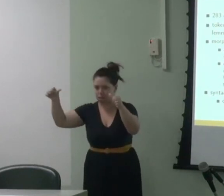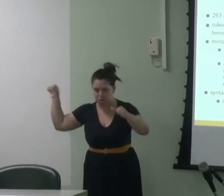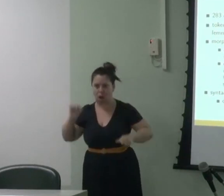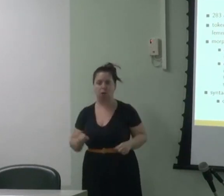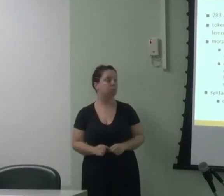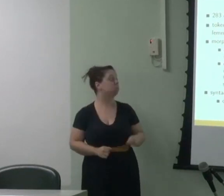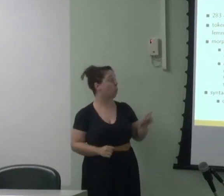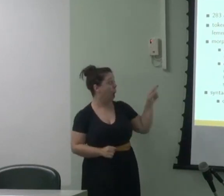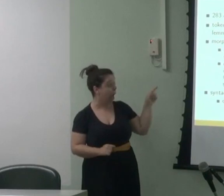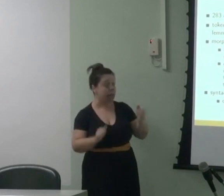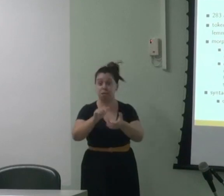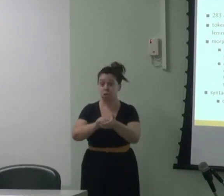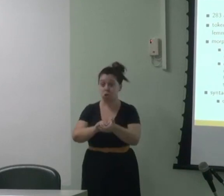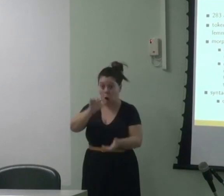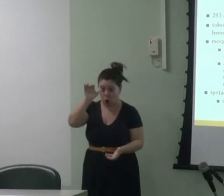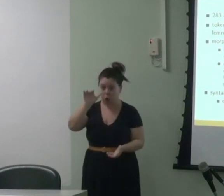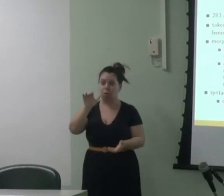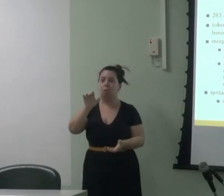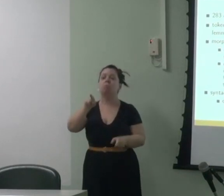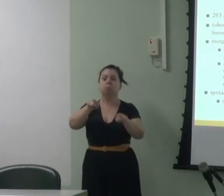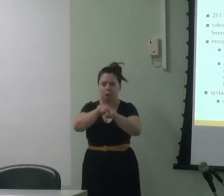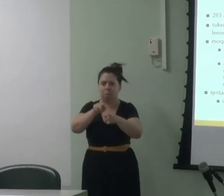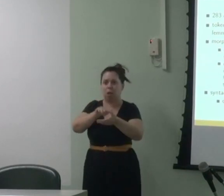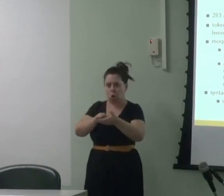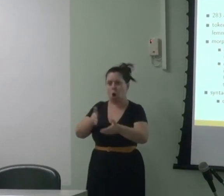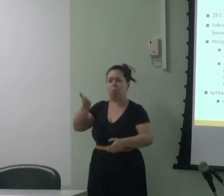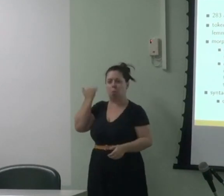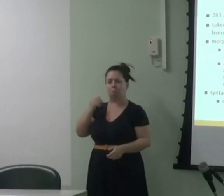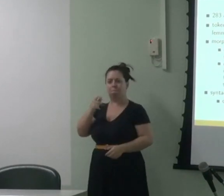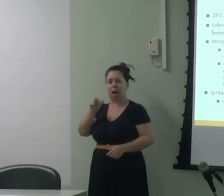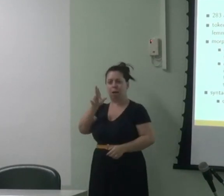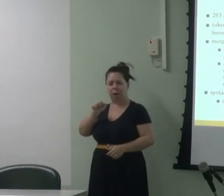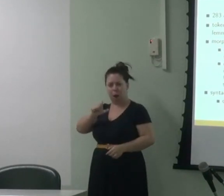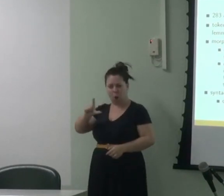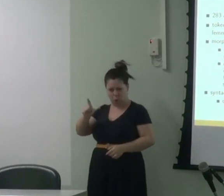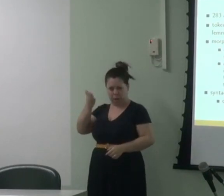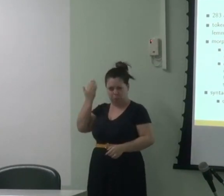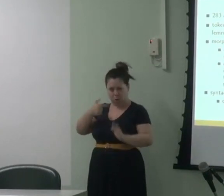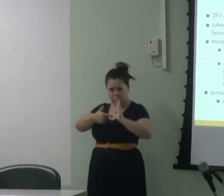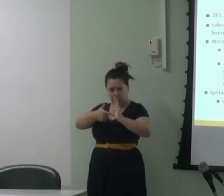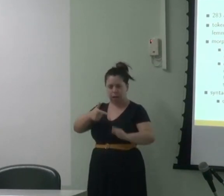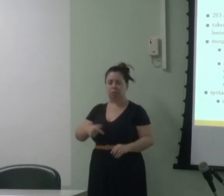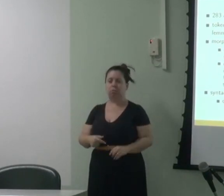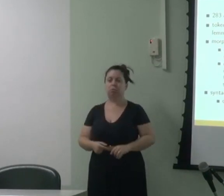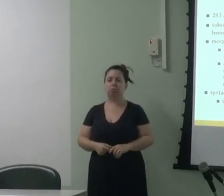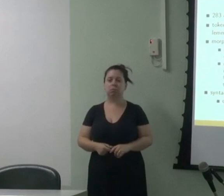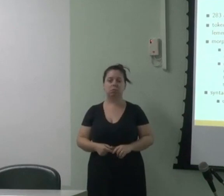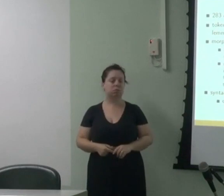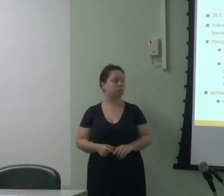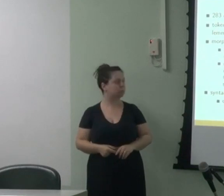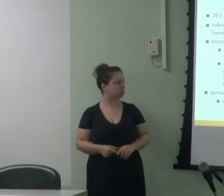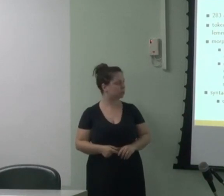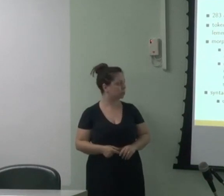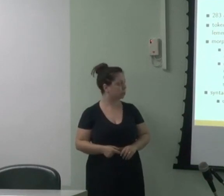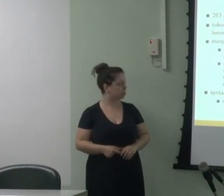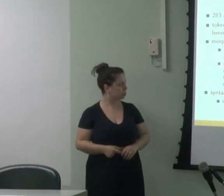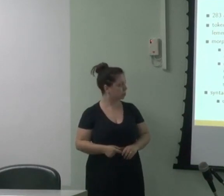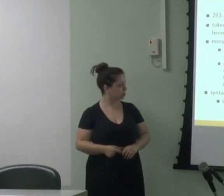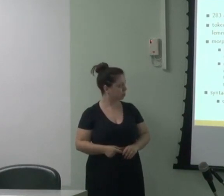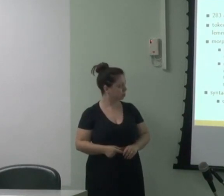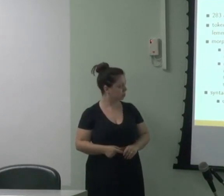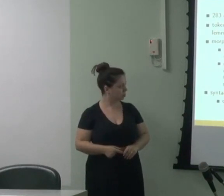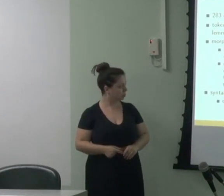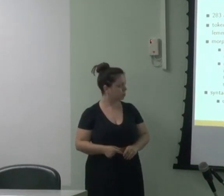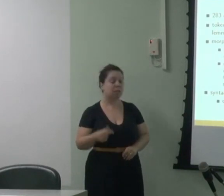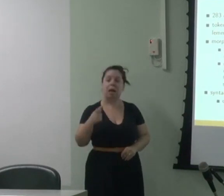this corpus, but also in the previous parallel corpora, are word forms that occur in natural